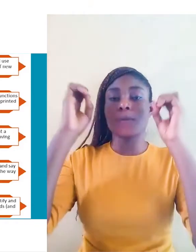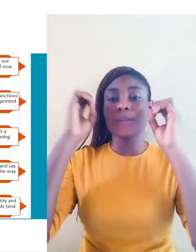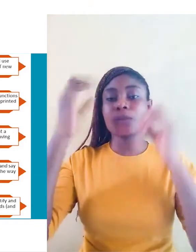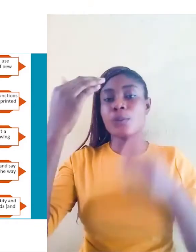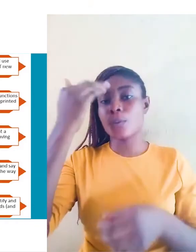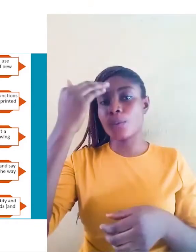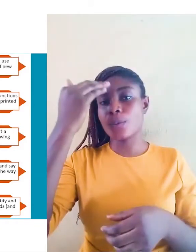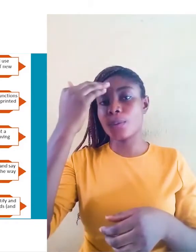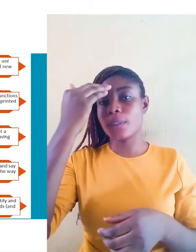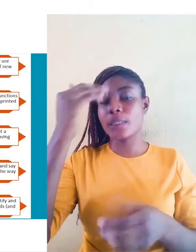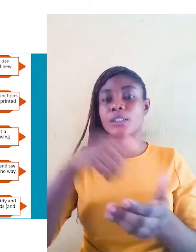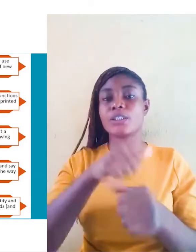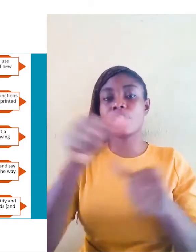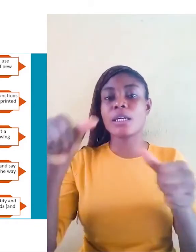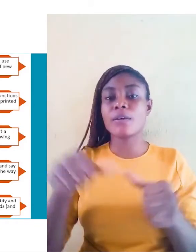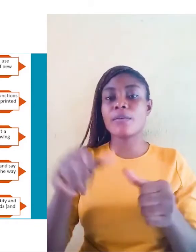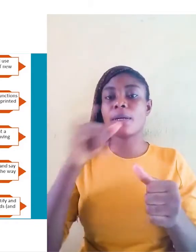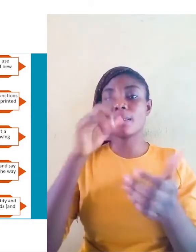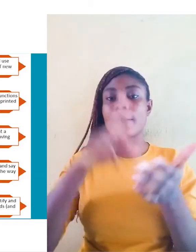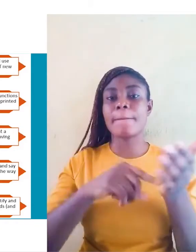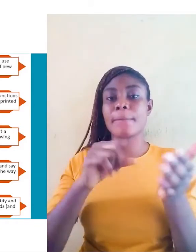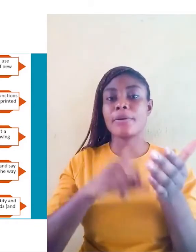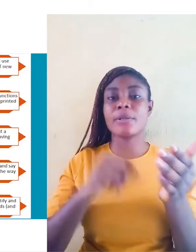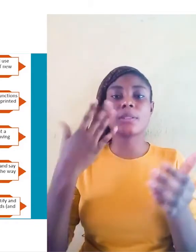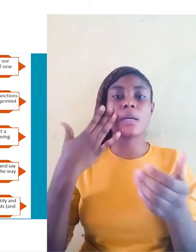knowledge area is the print awareness.